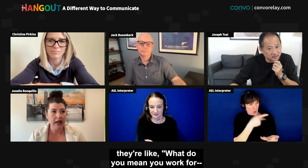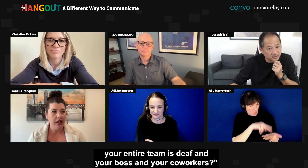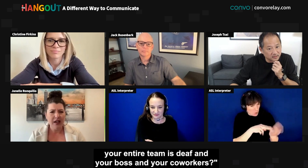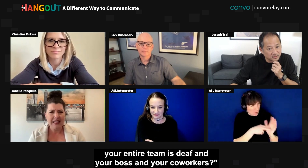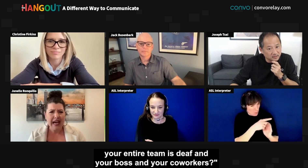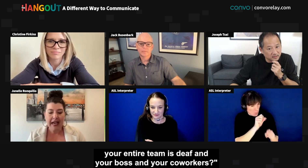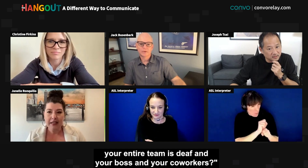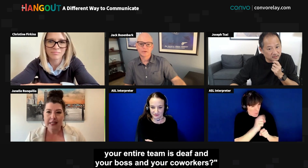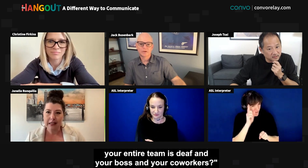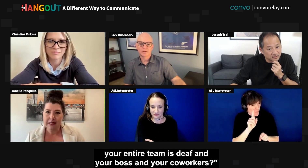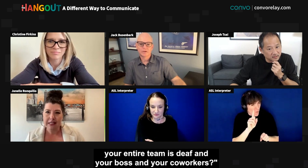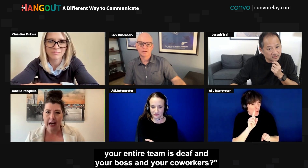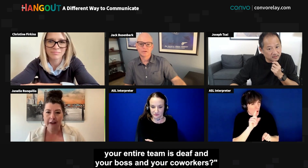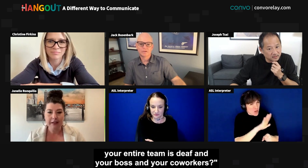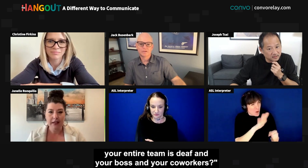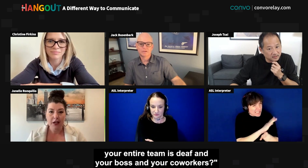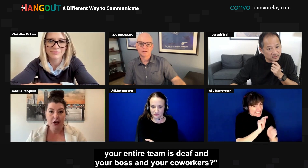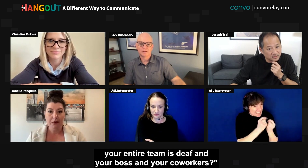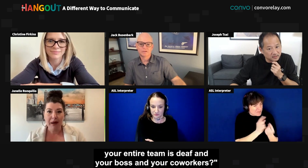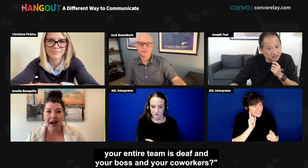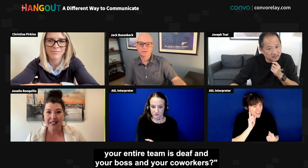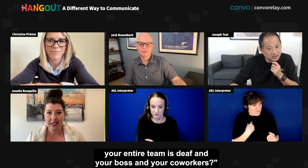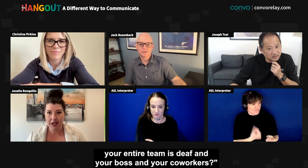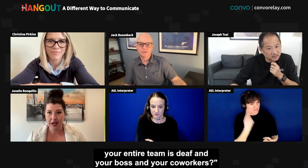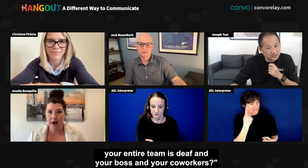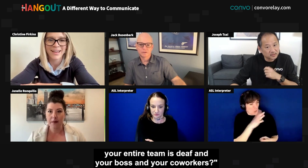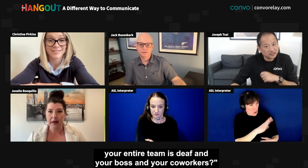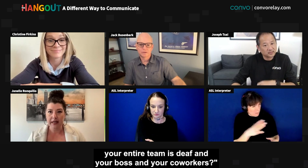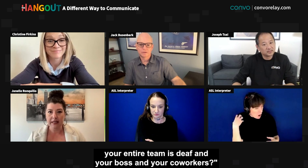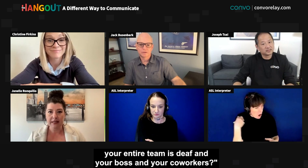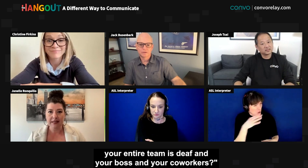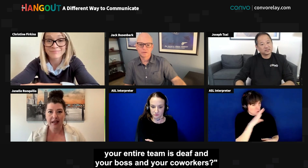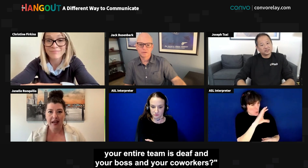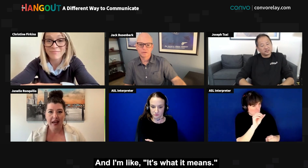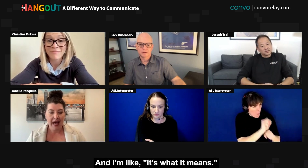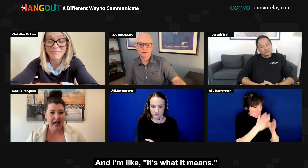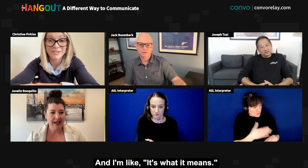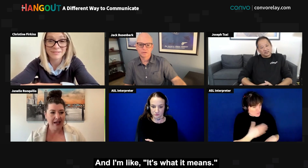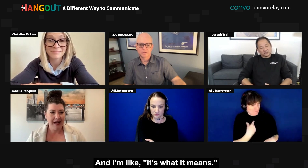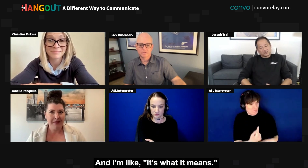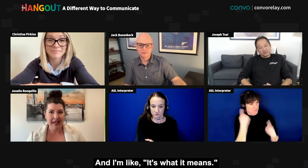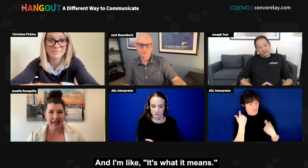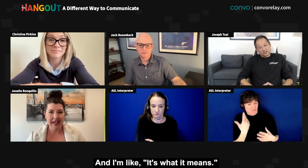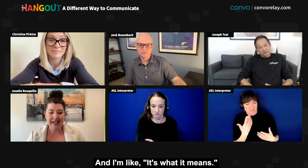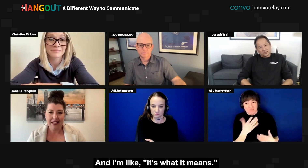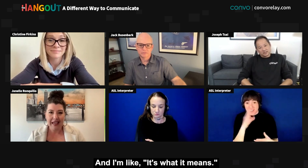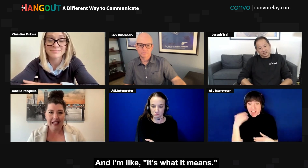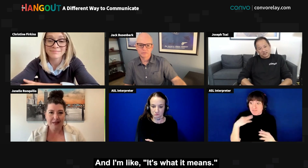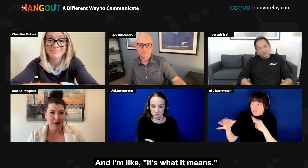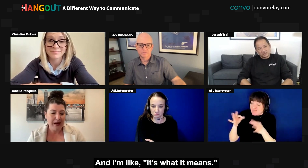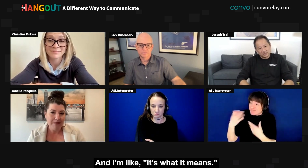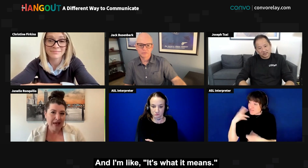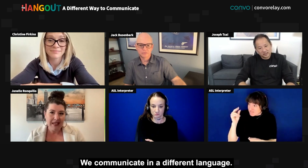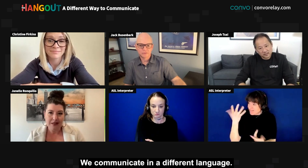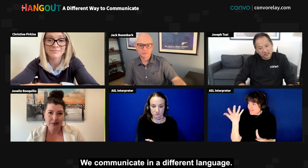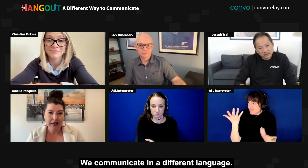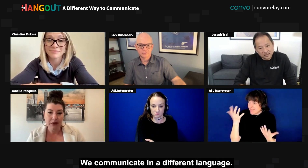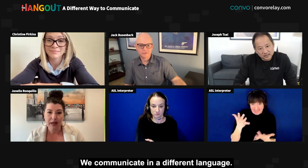your entire team is deaf and your boss and your coworkers? And I'm like, it's what it means. We communicate